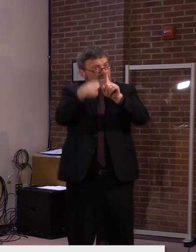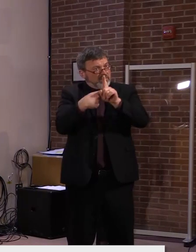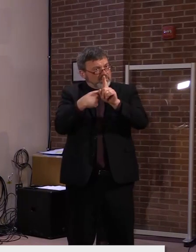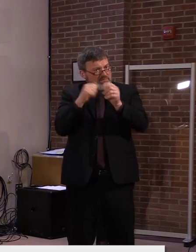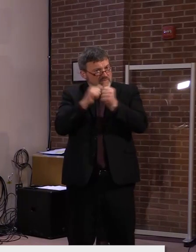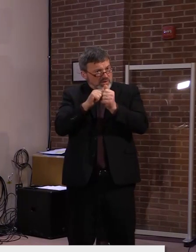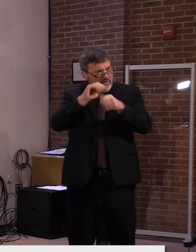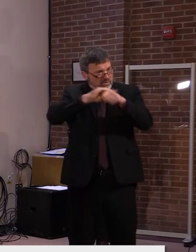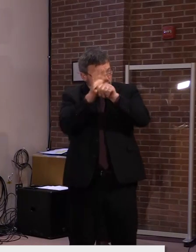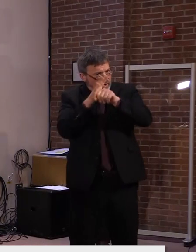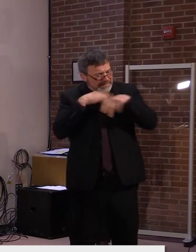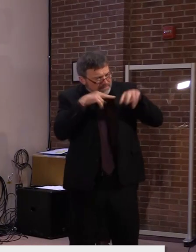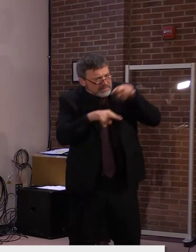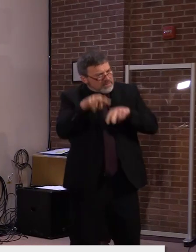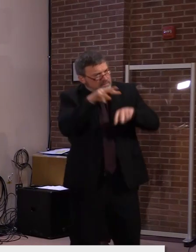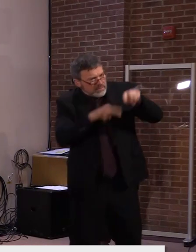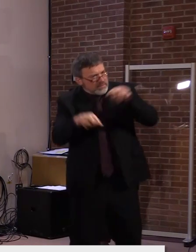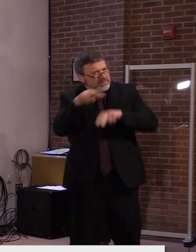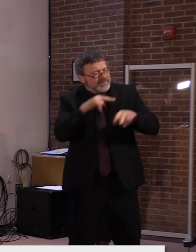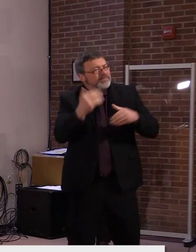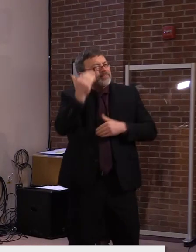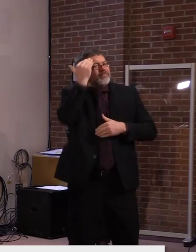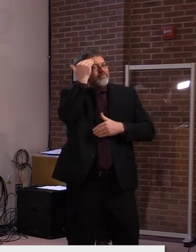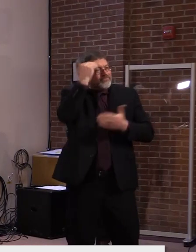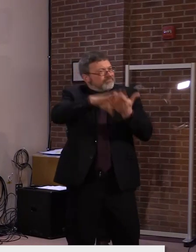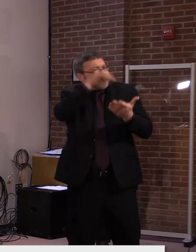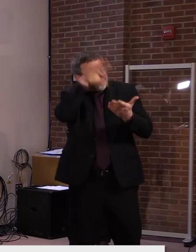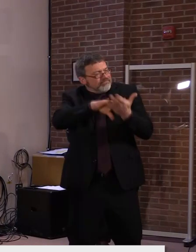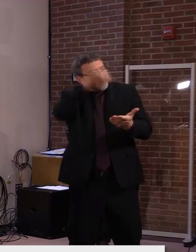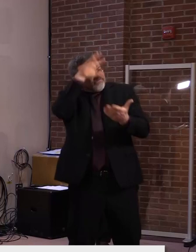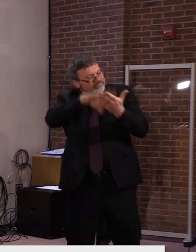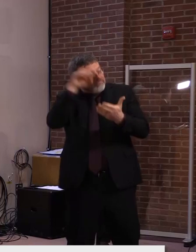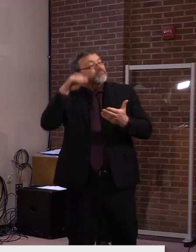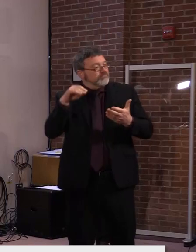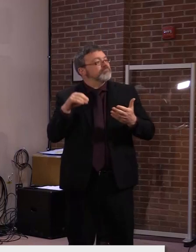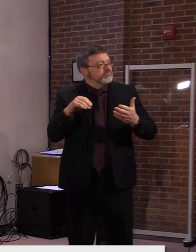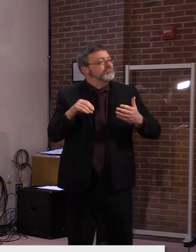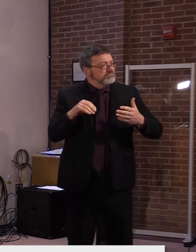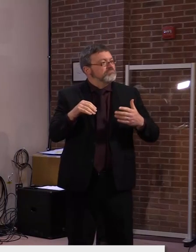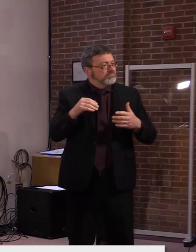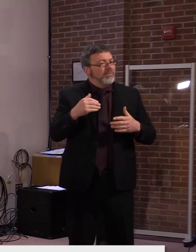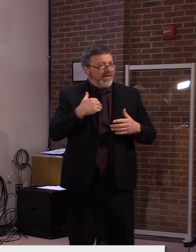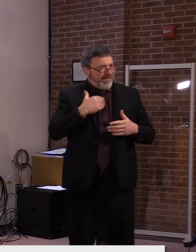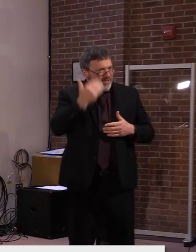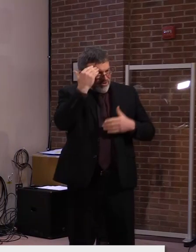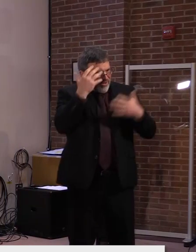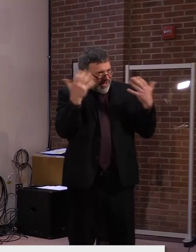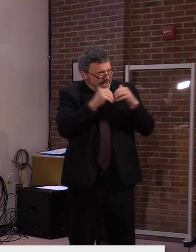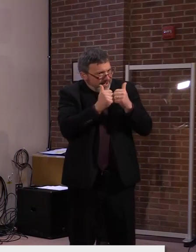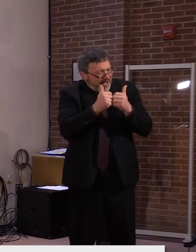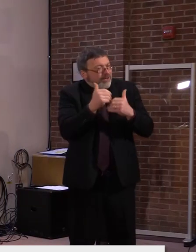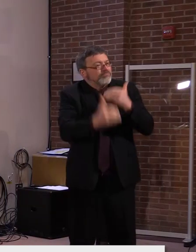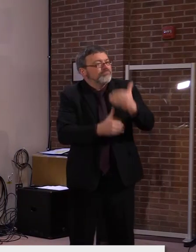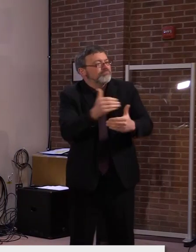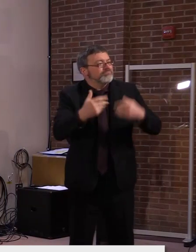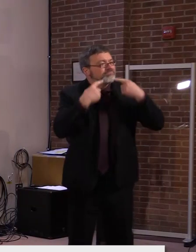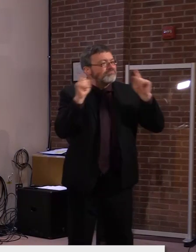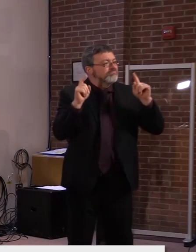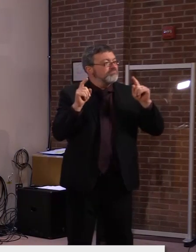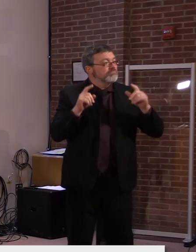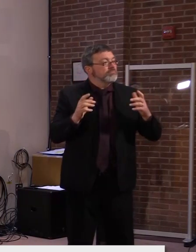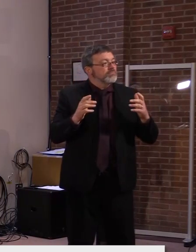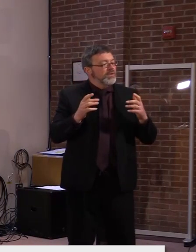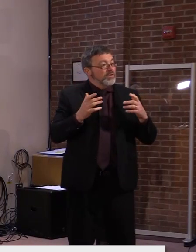risk. We're in a different place, leading the nation in many categories, which remains the most important mitigation